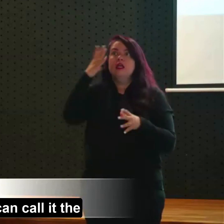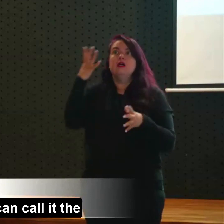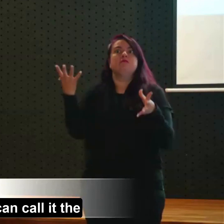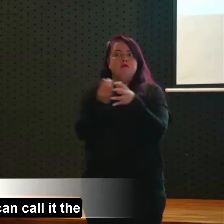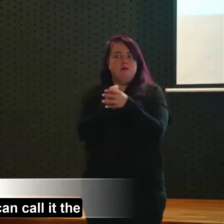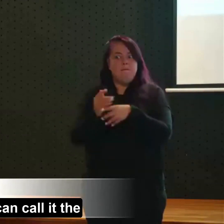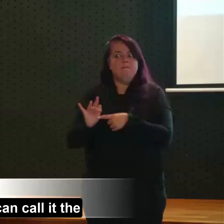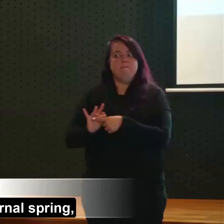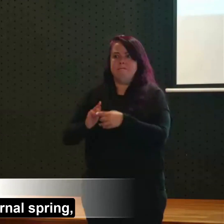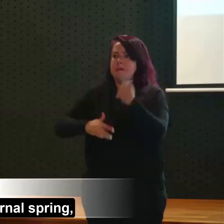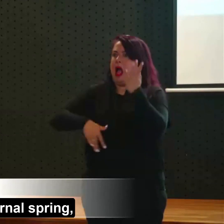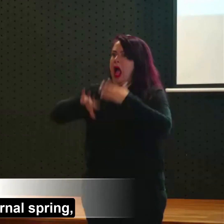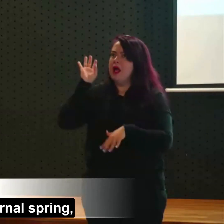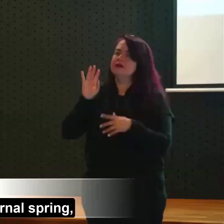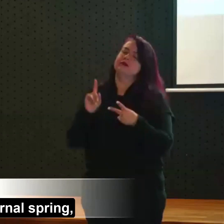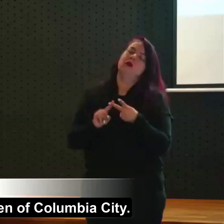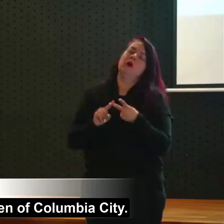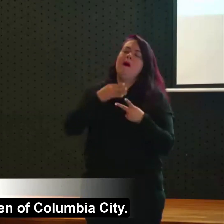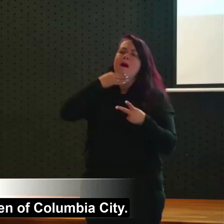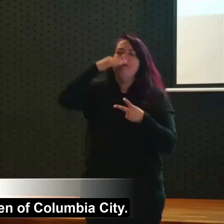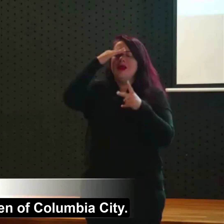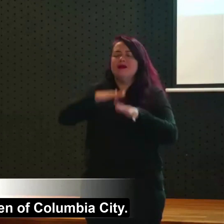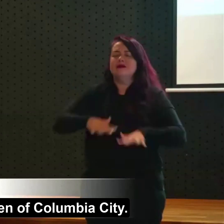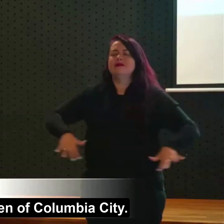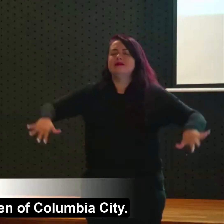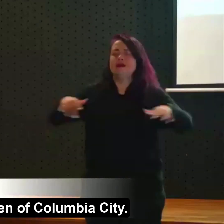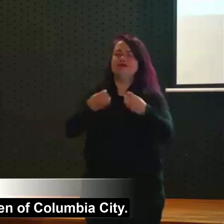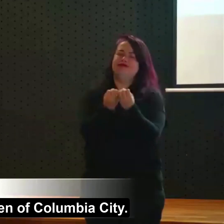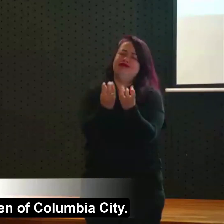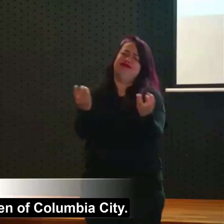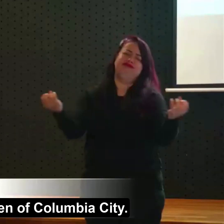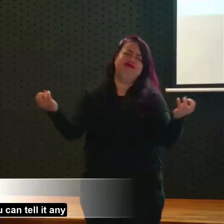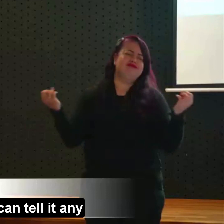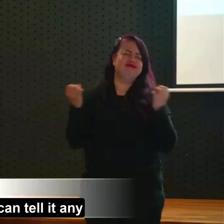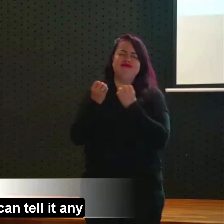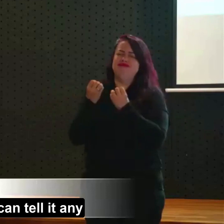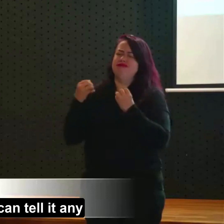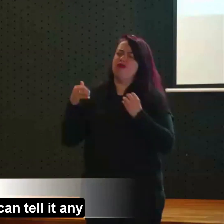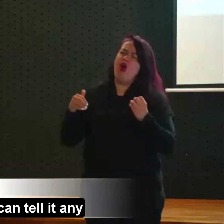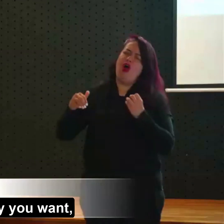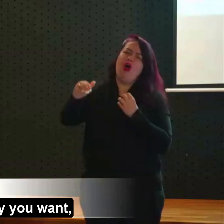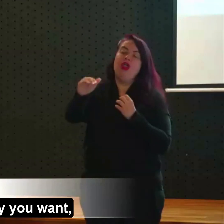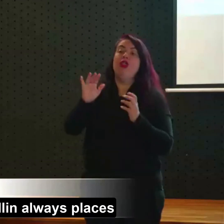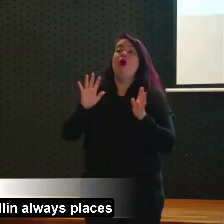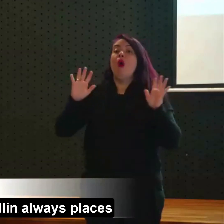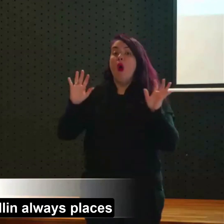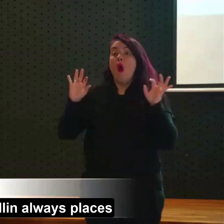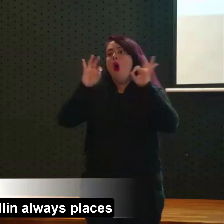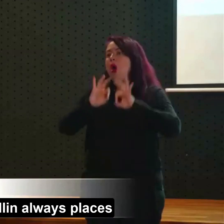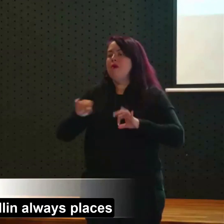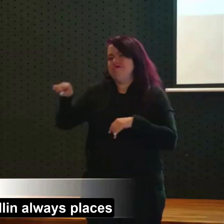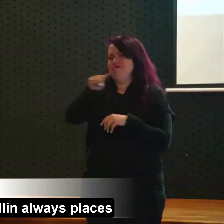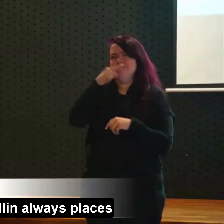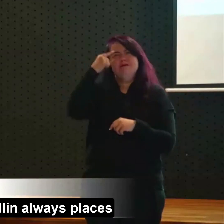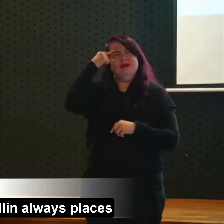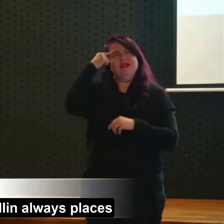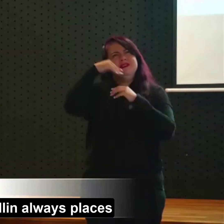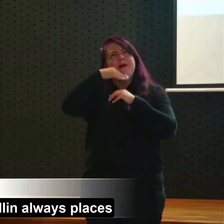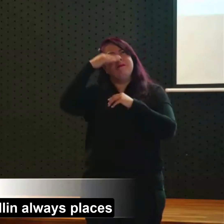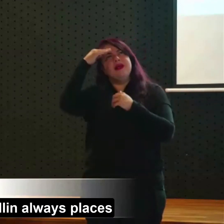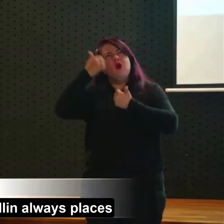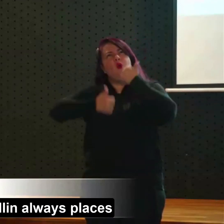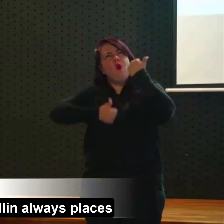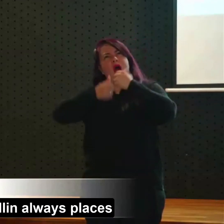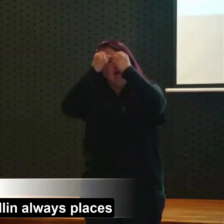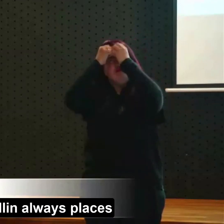city. We can call it the eternal spring and the Garden of Colombia city. You can call it any way you want, but